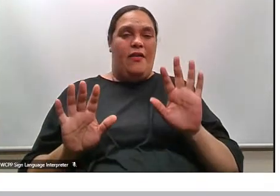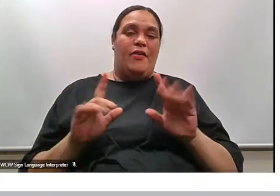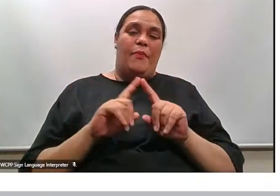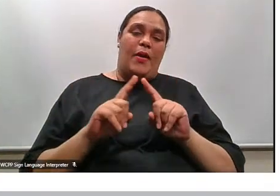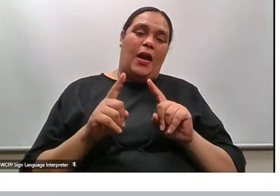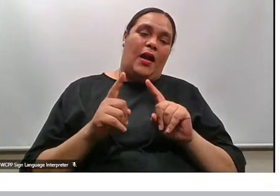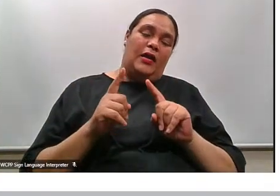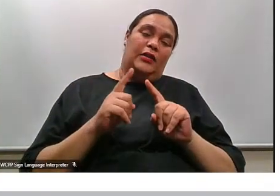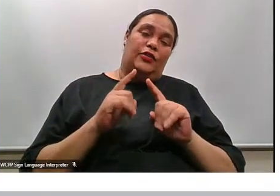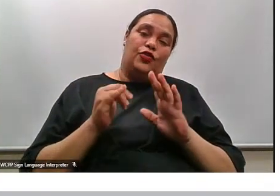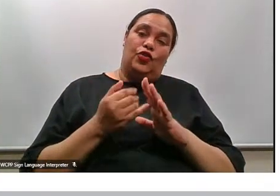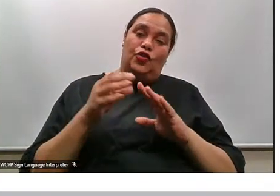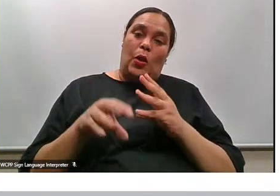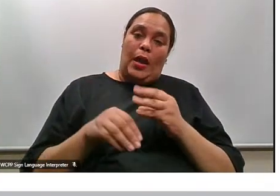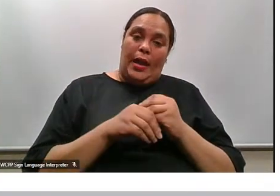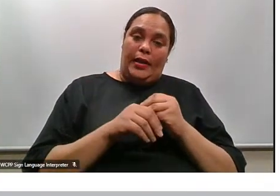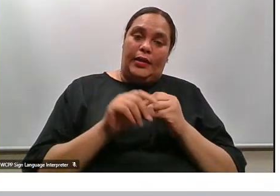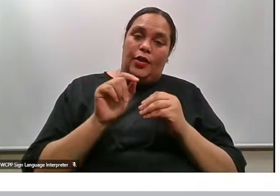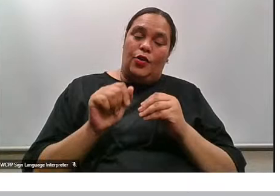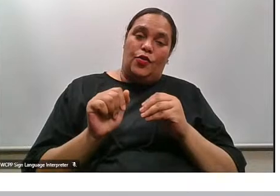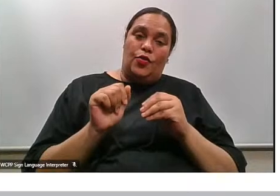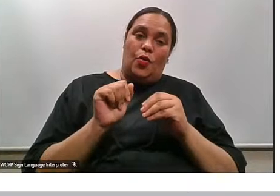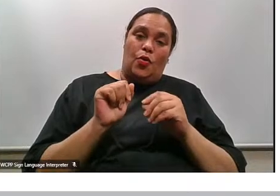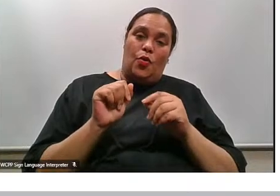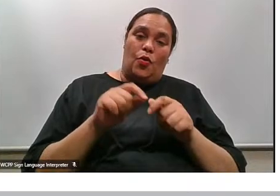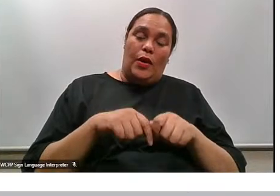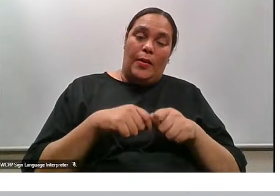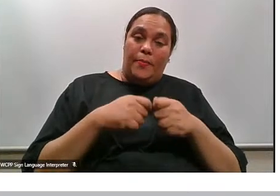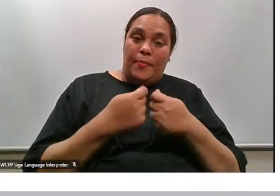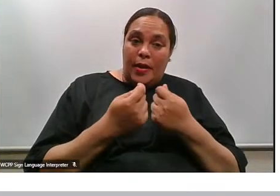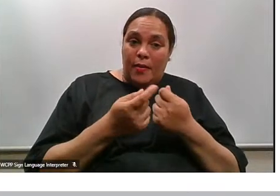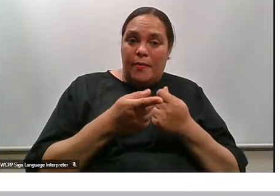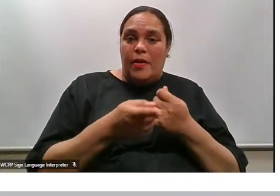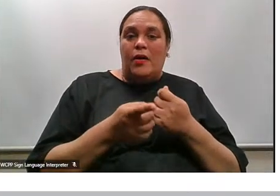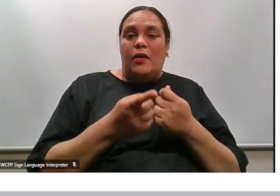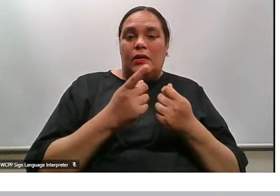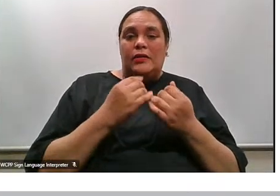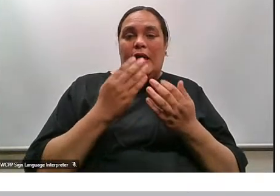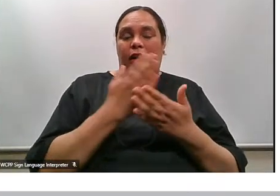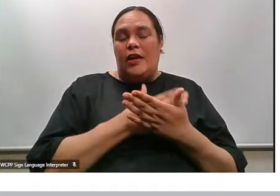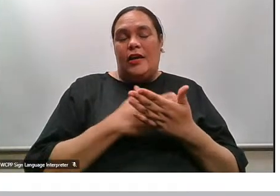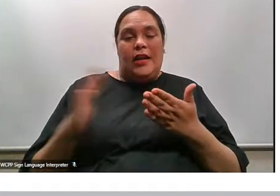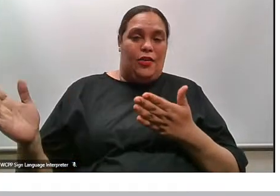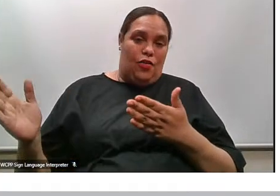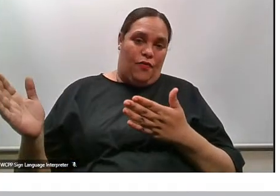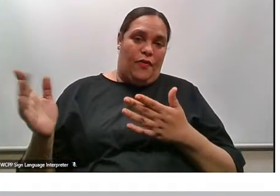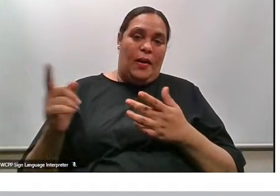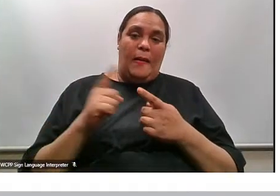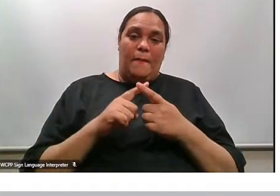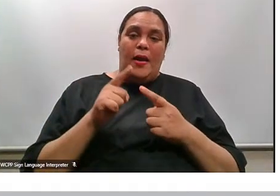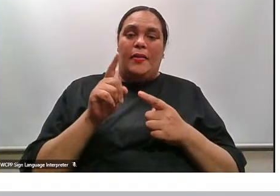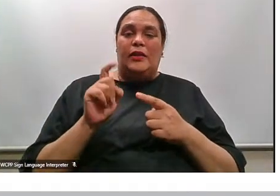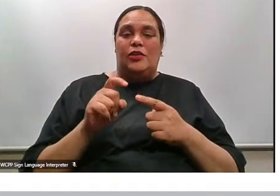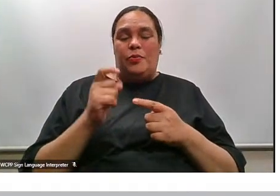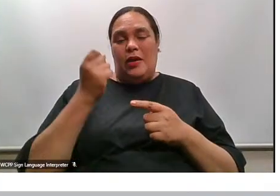sometimes the impairment is seen to be a write-off, but it should